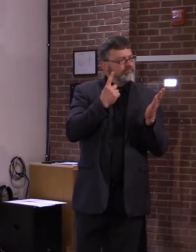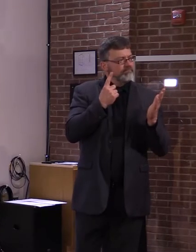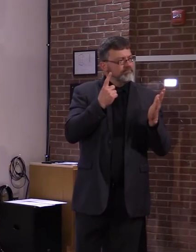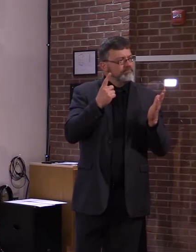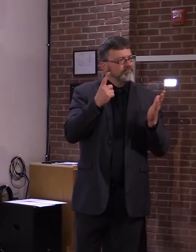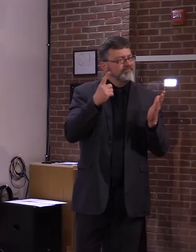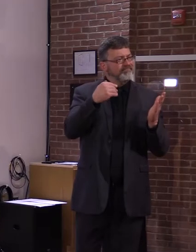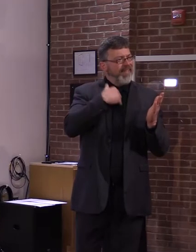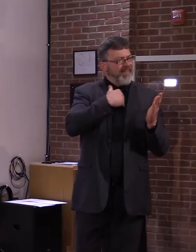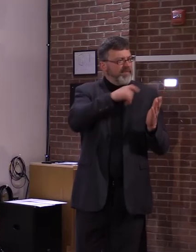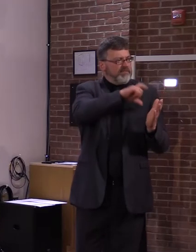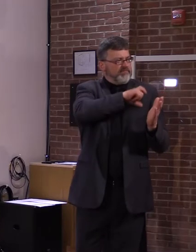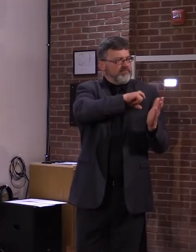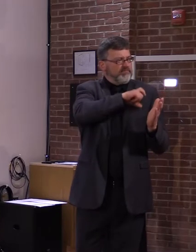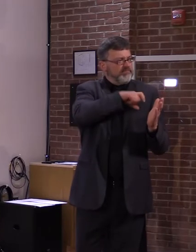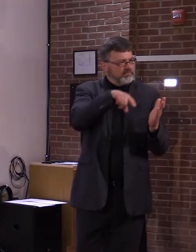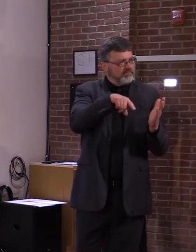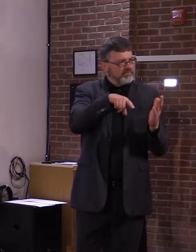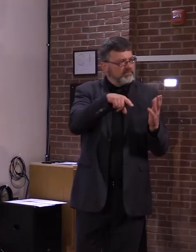private citizen in a store.